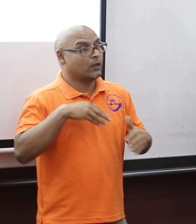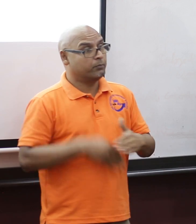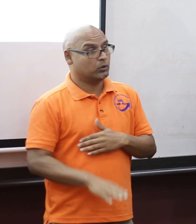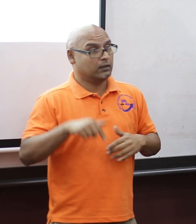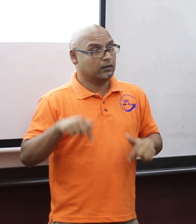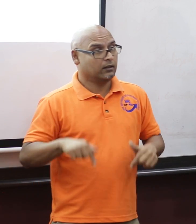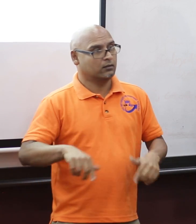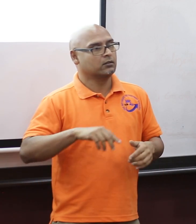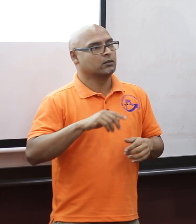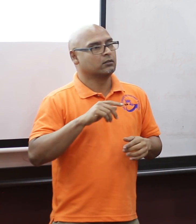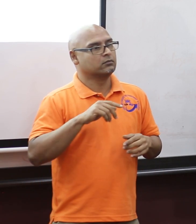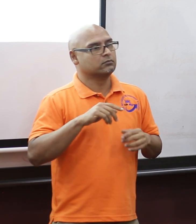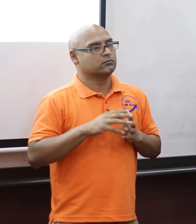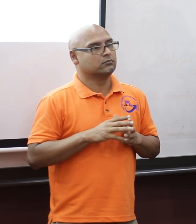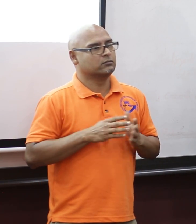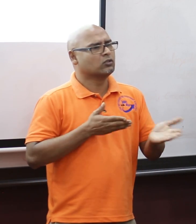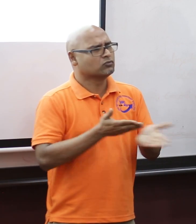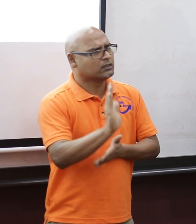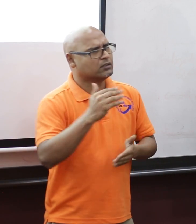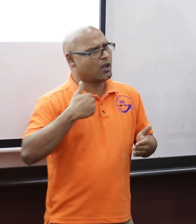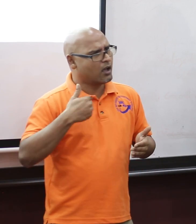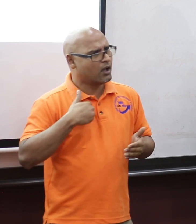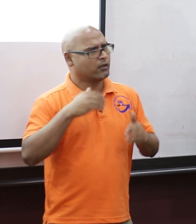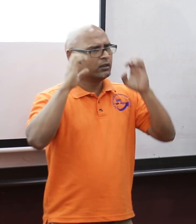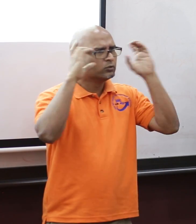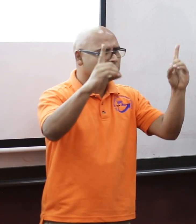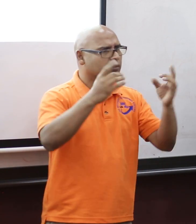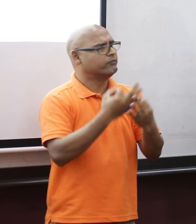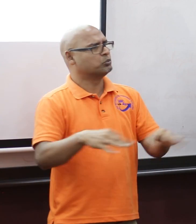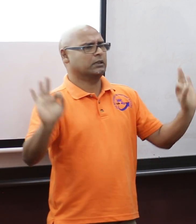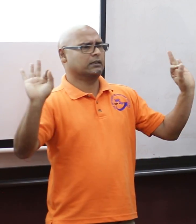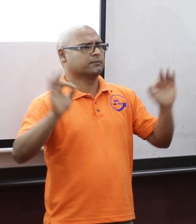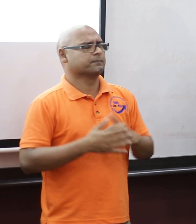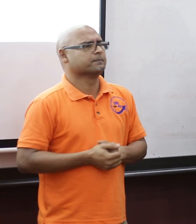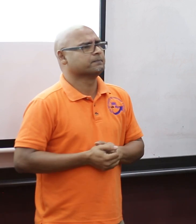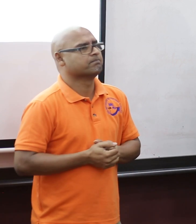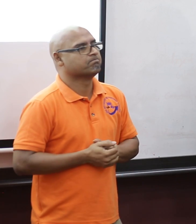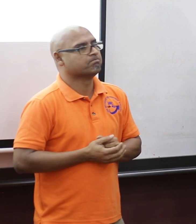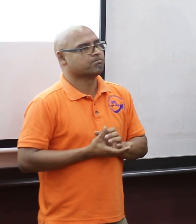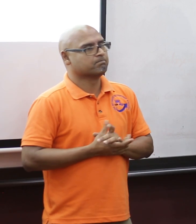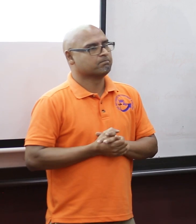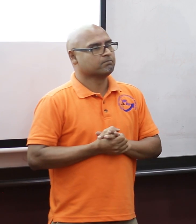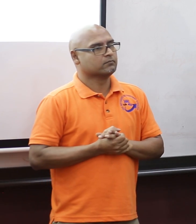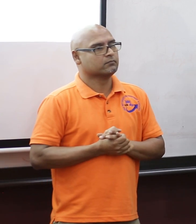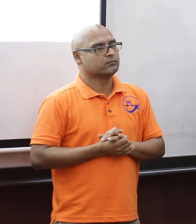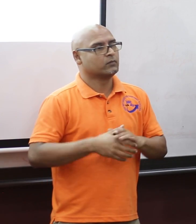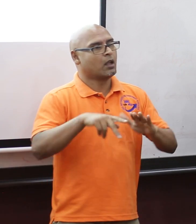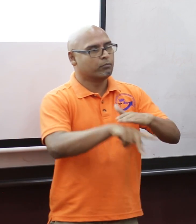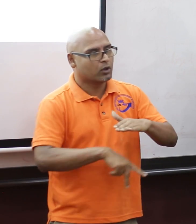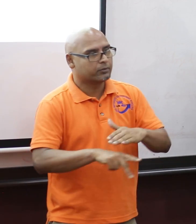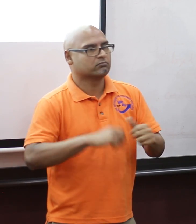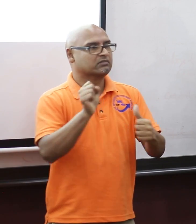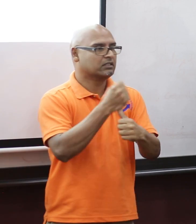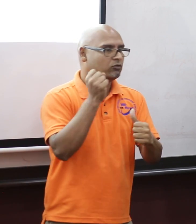The article spoke about the rights of education for persons with disabilities, free, inclusive primary and secondary education,